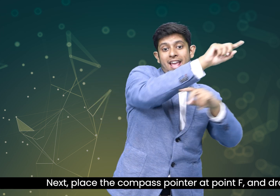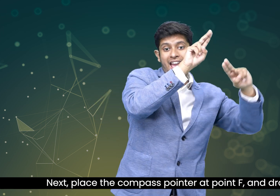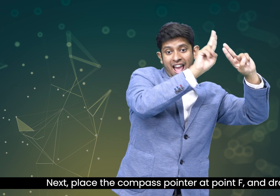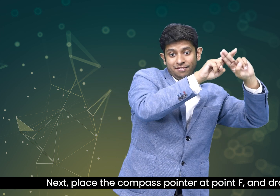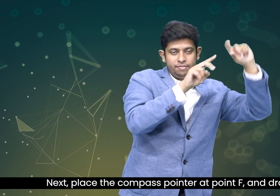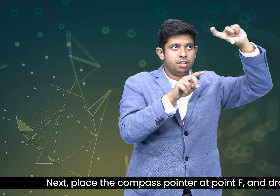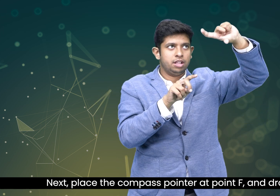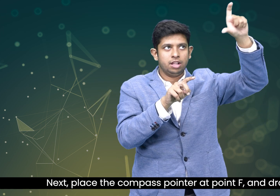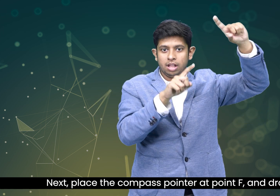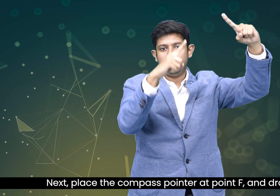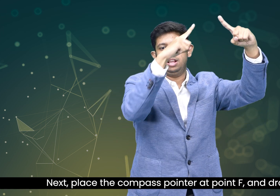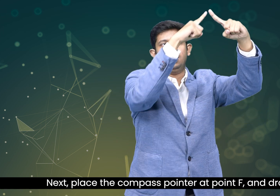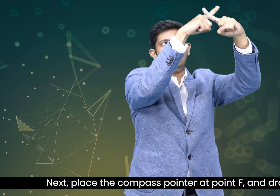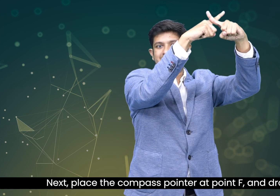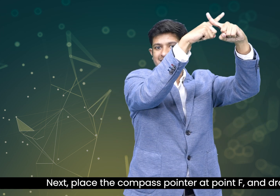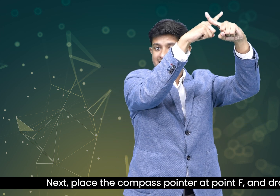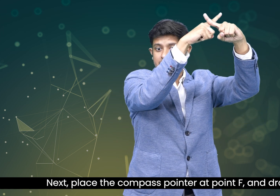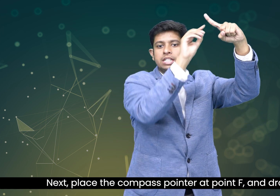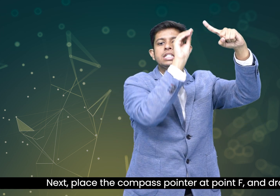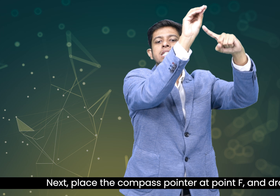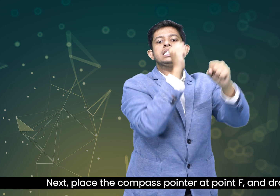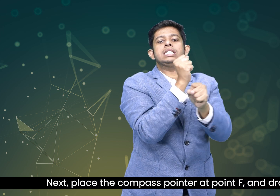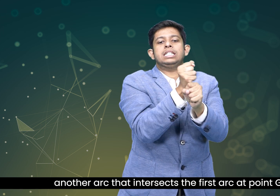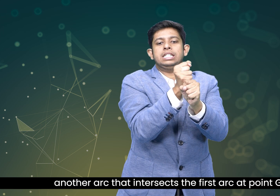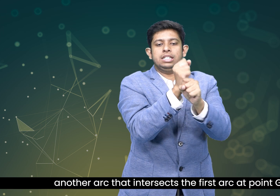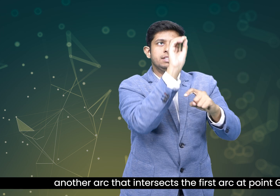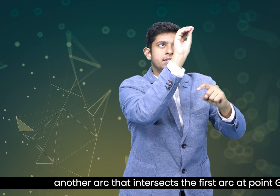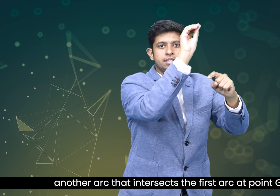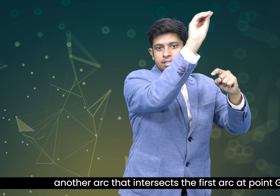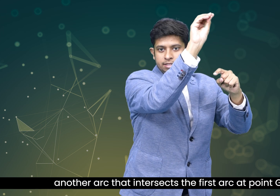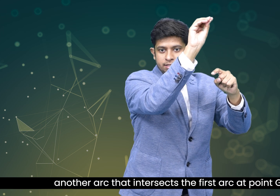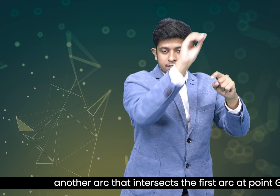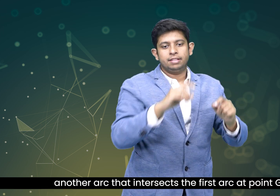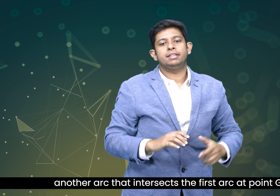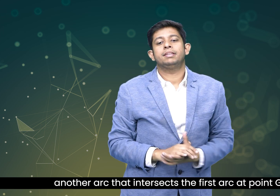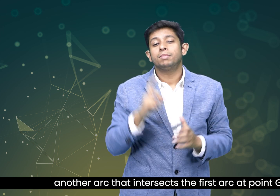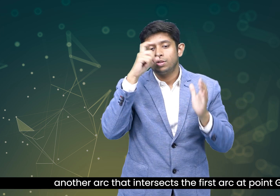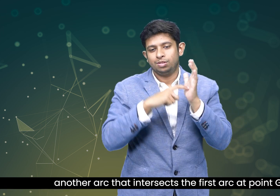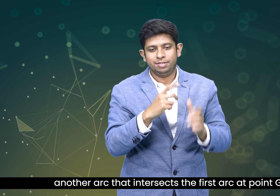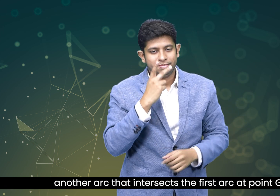Next, place the compass pointer at point F and draw another arc that intersects the first arc at point G.